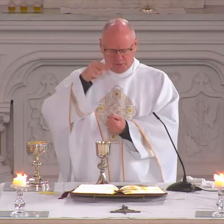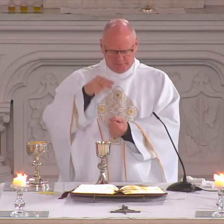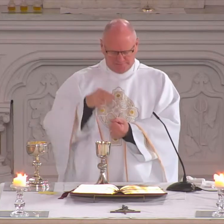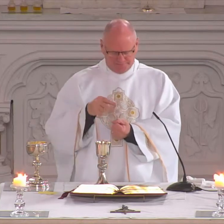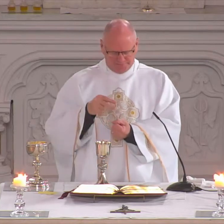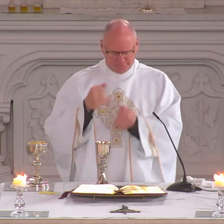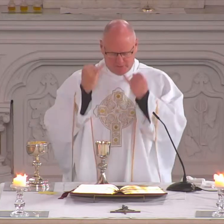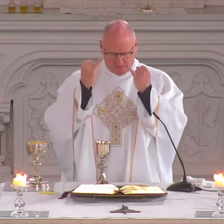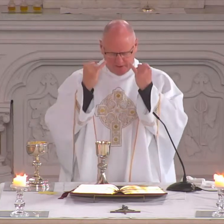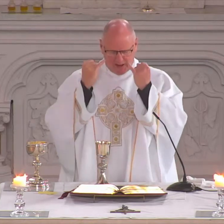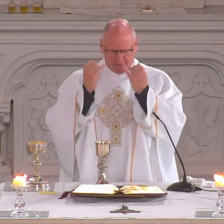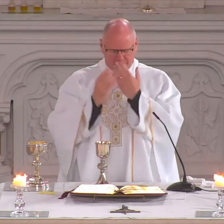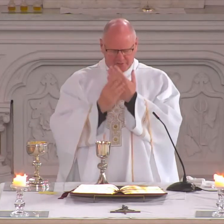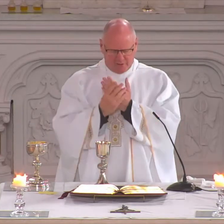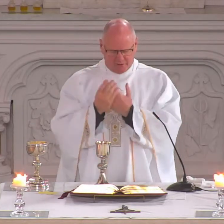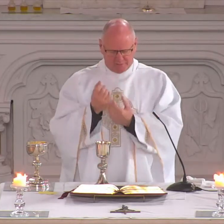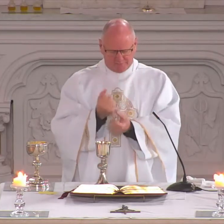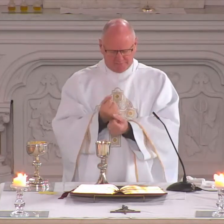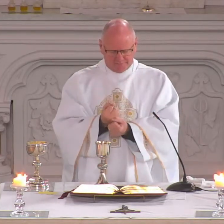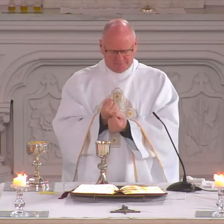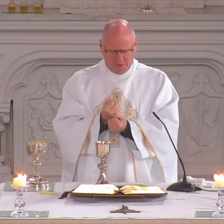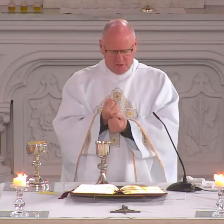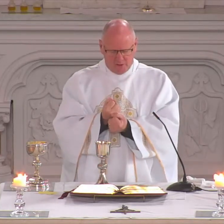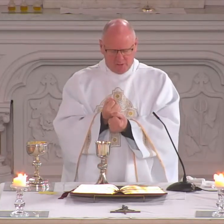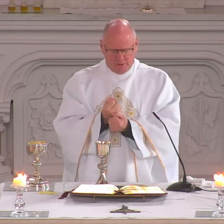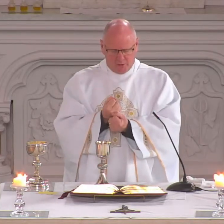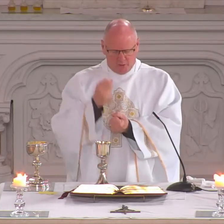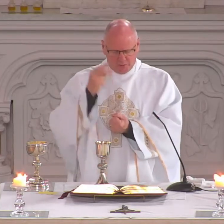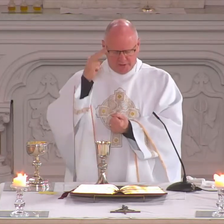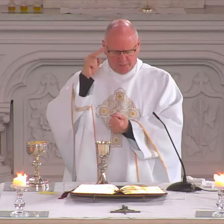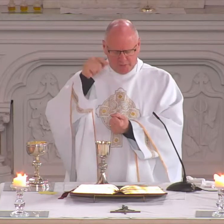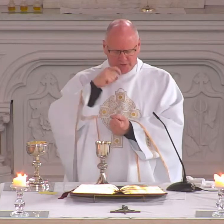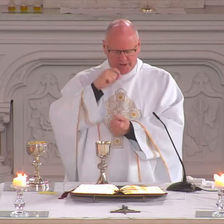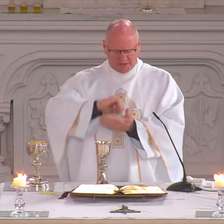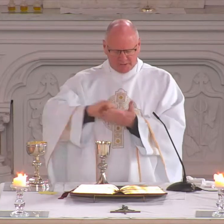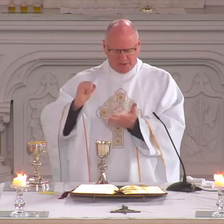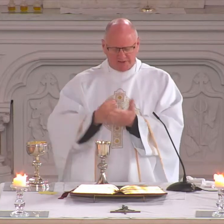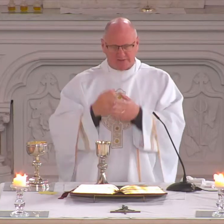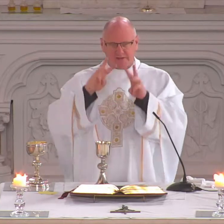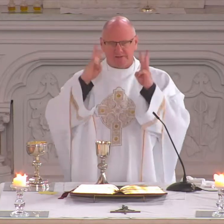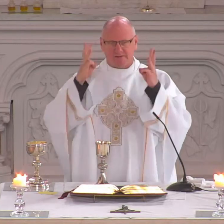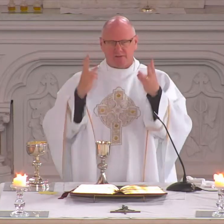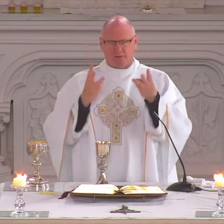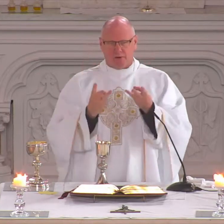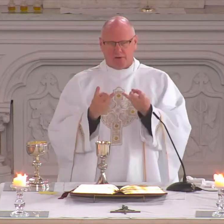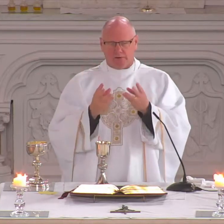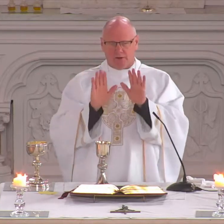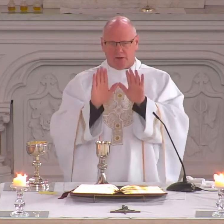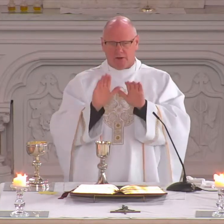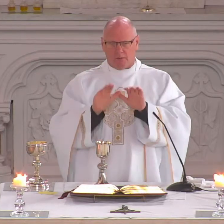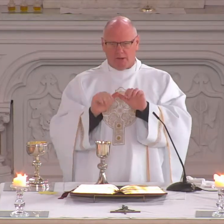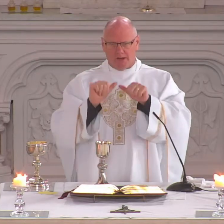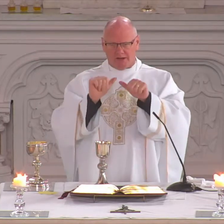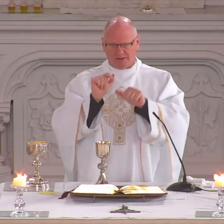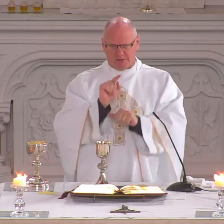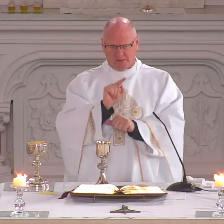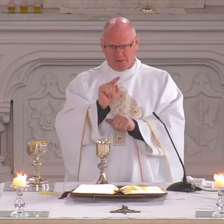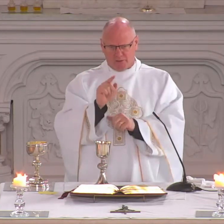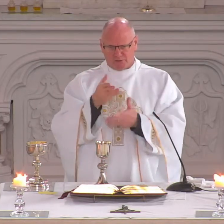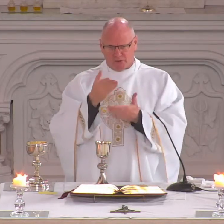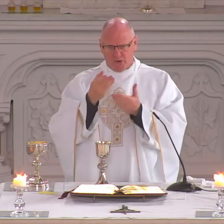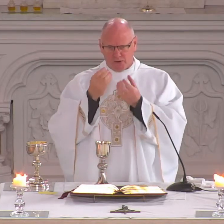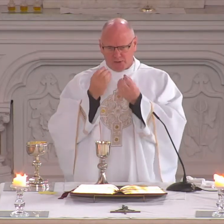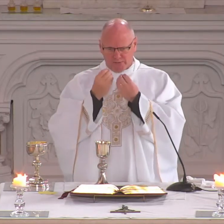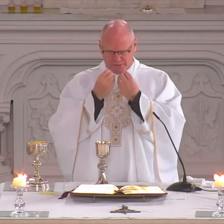Behold the Lamb of God. Behold him who takes away the sins of the world. Blessed are